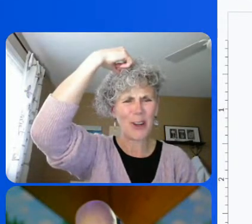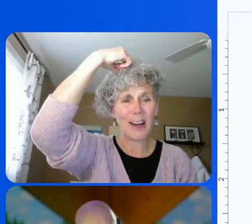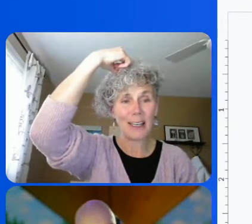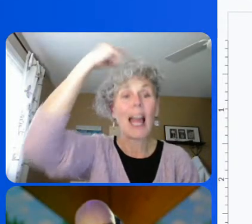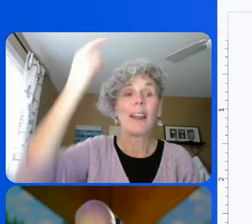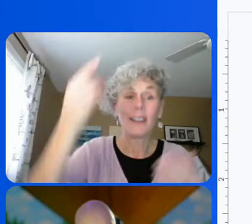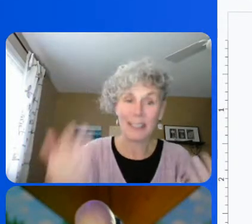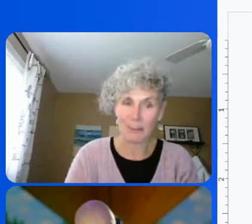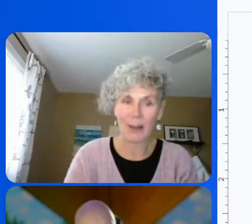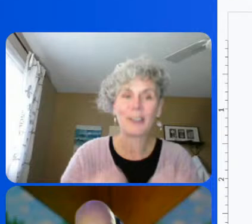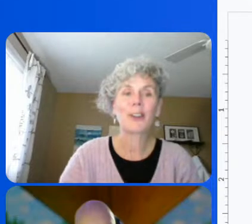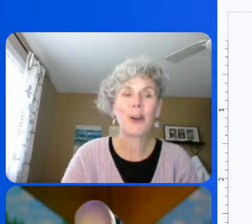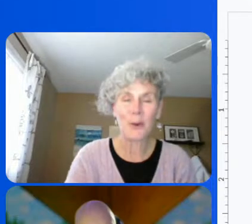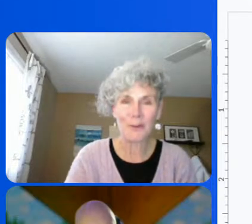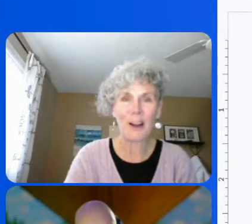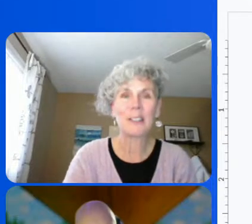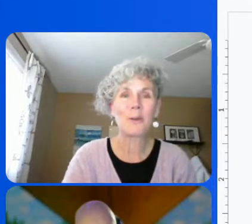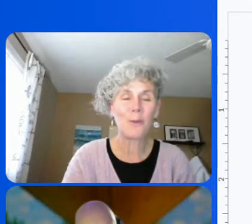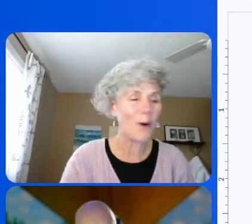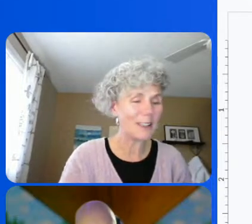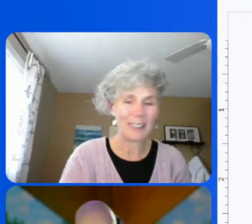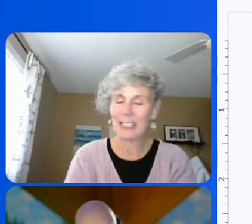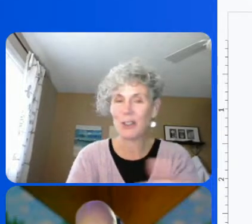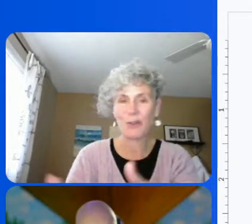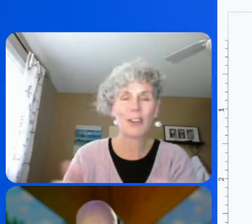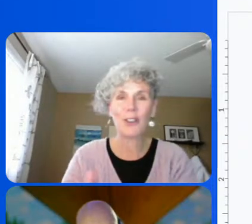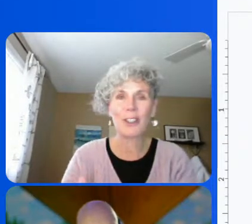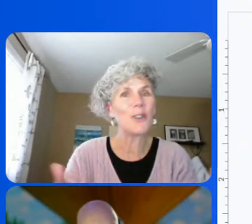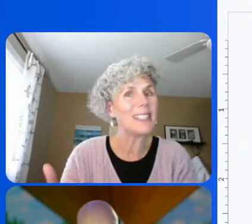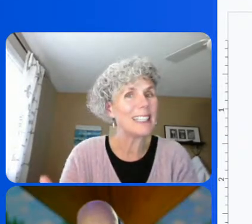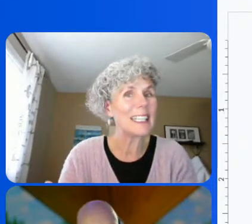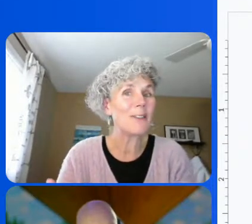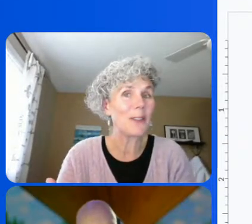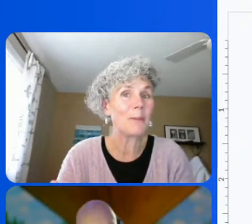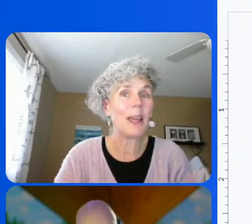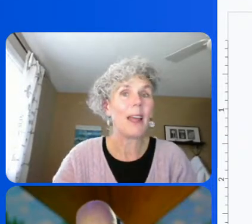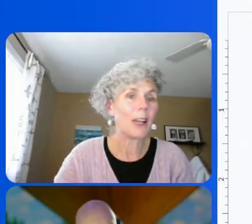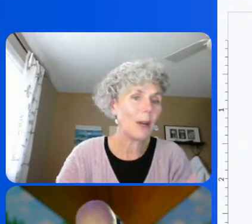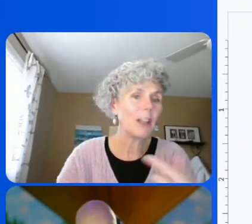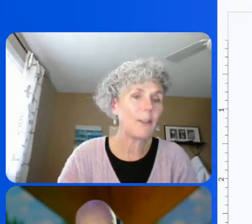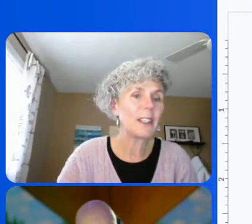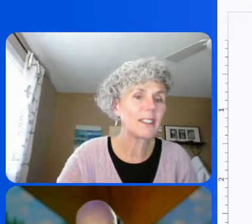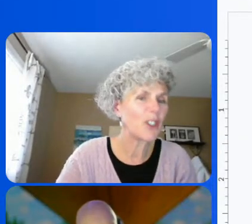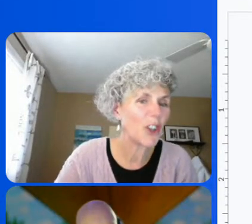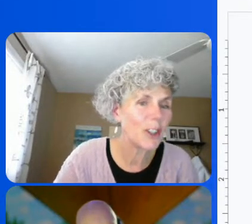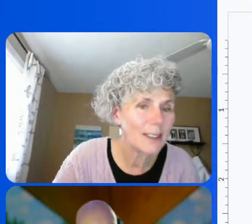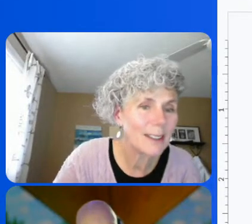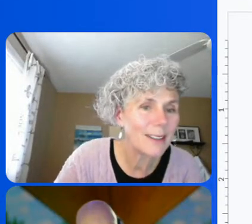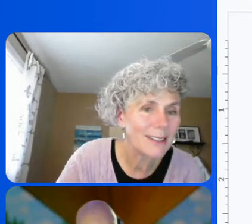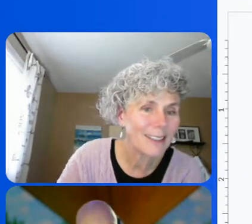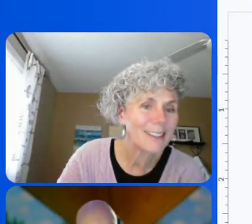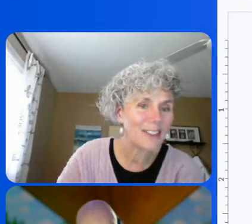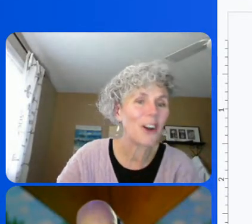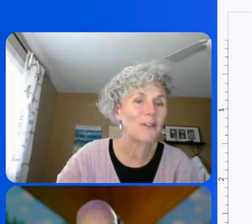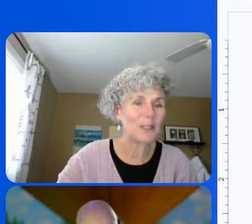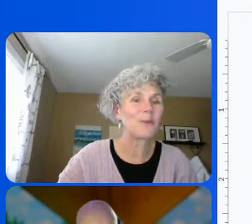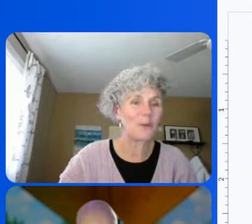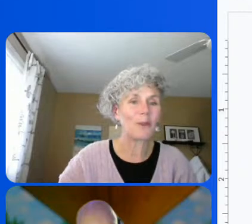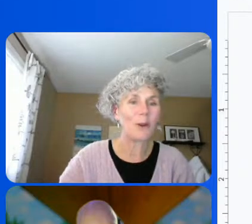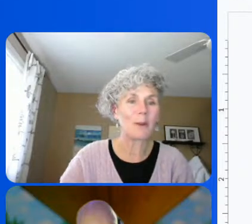thought, debug your code, find out what instruction you didn't give them. And quite often it's a turn, isn't it? That's often what we